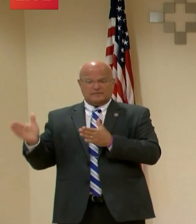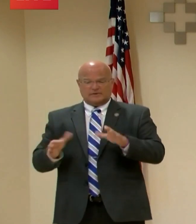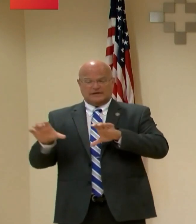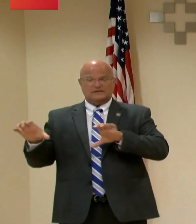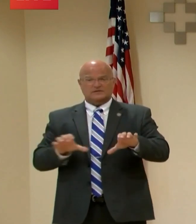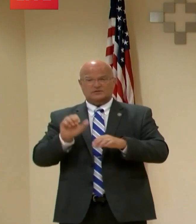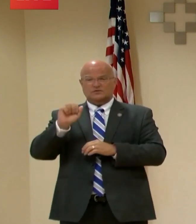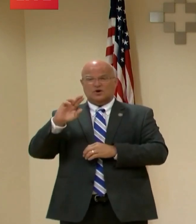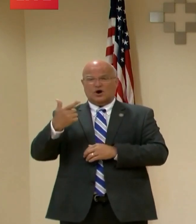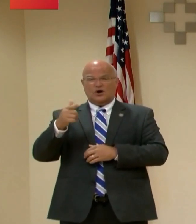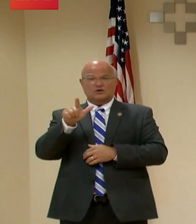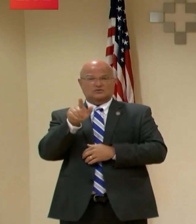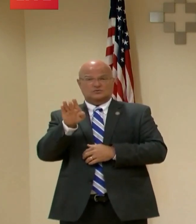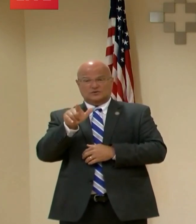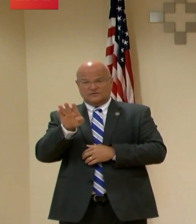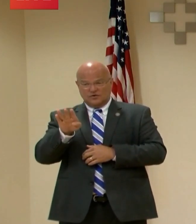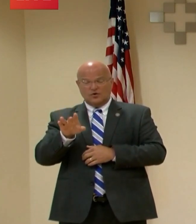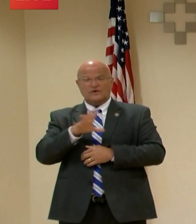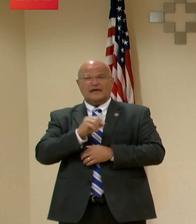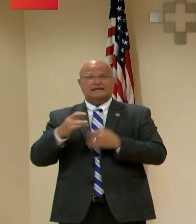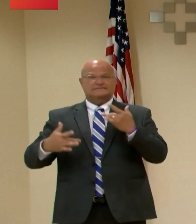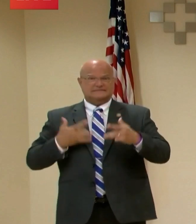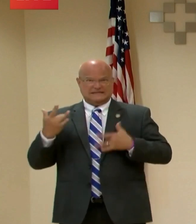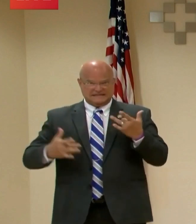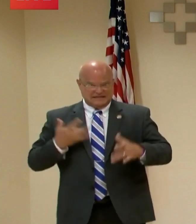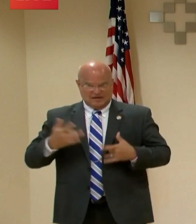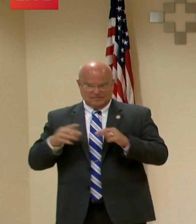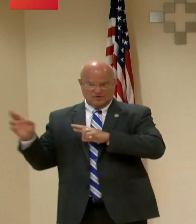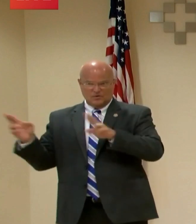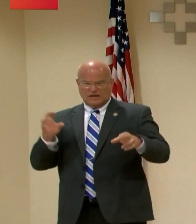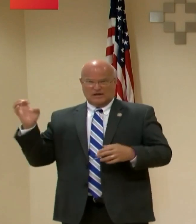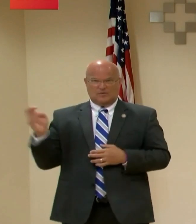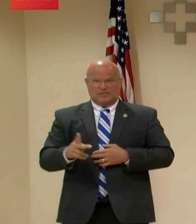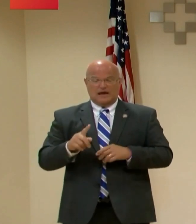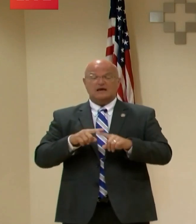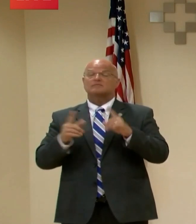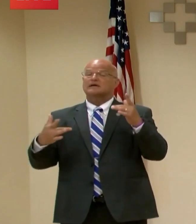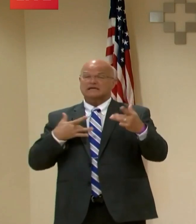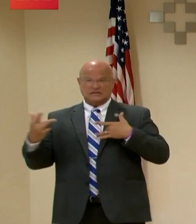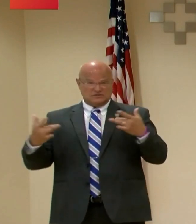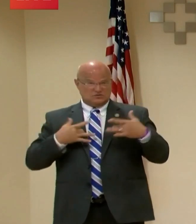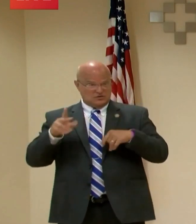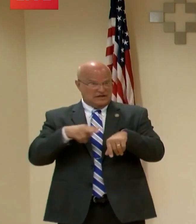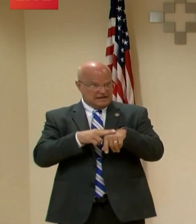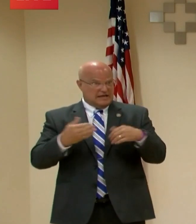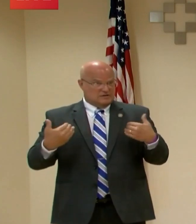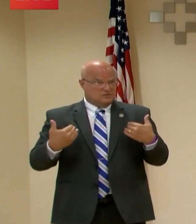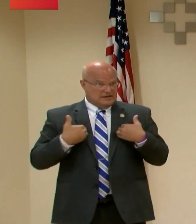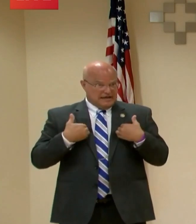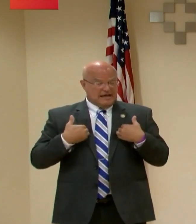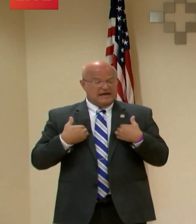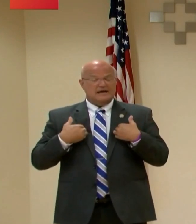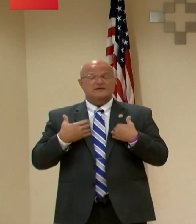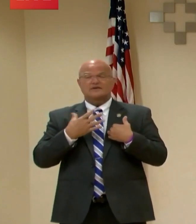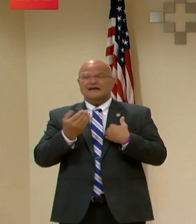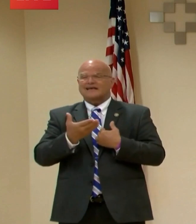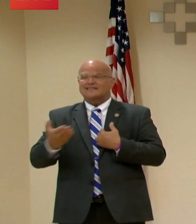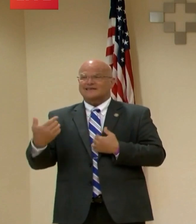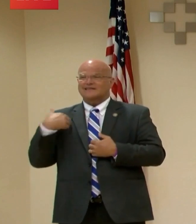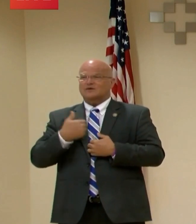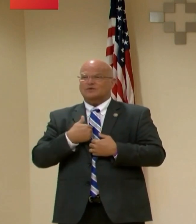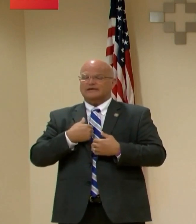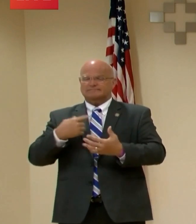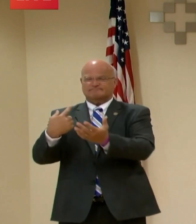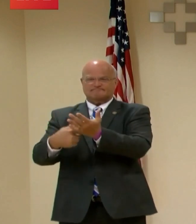24th and the excitement about it, but also the concerns that they naturally have and things that we